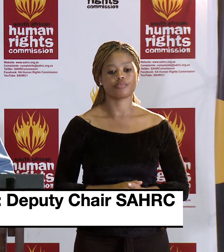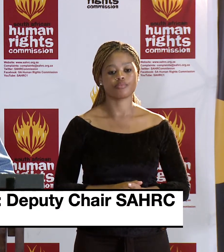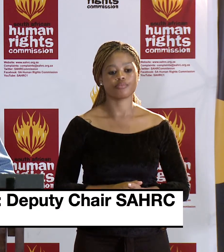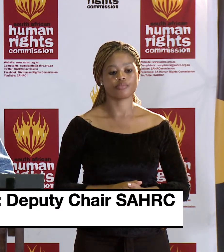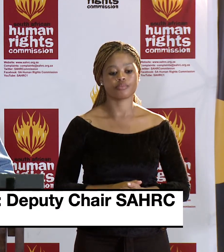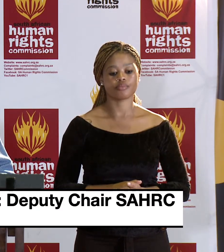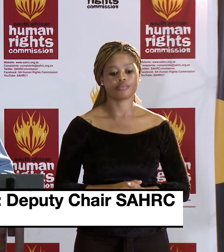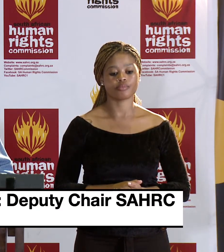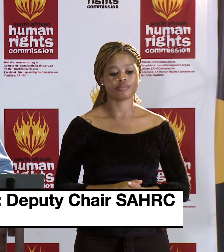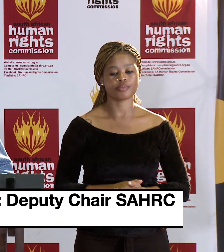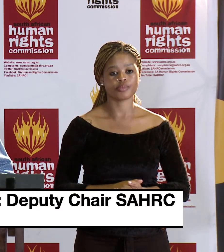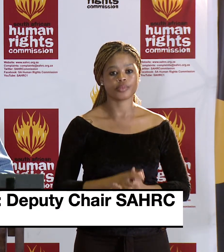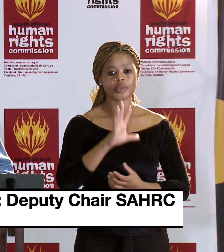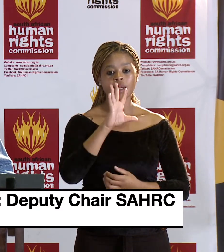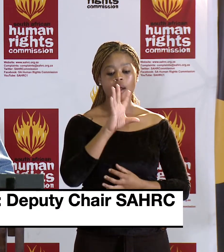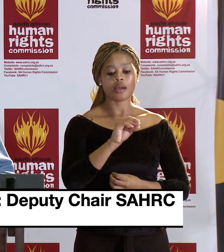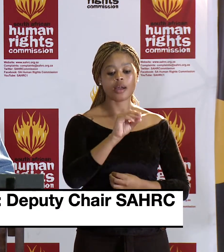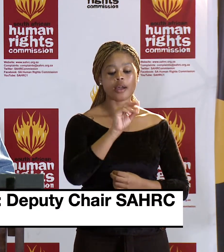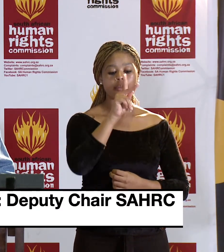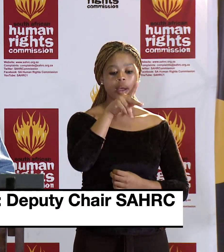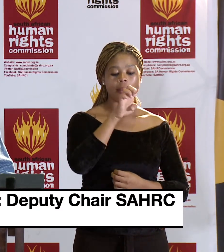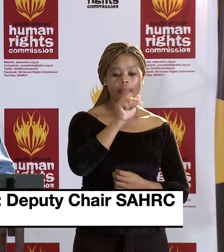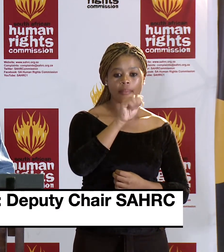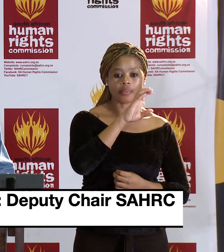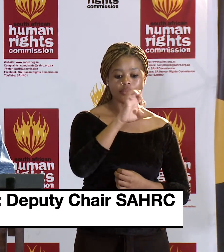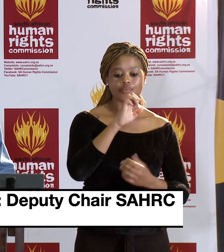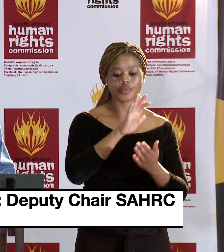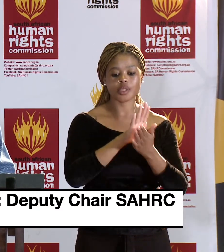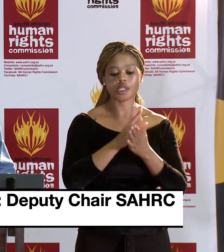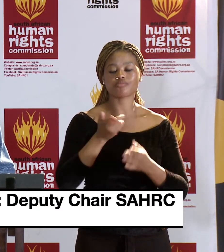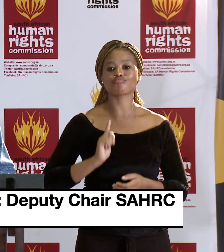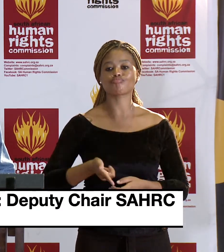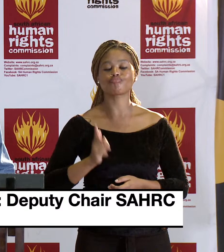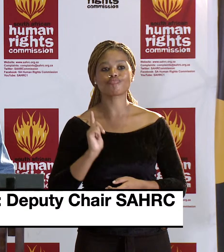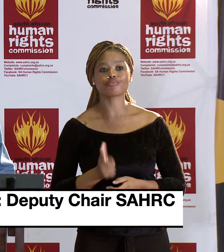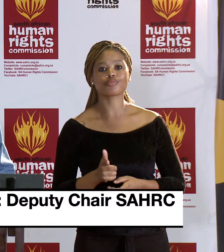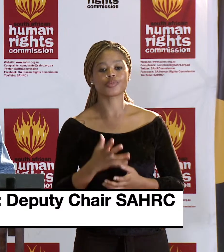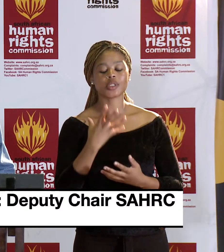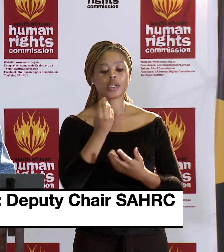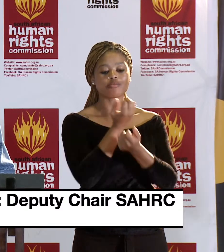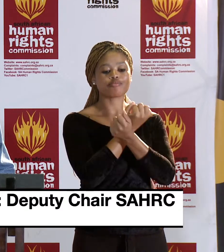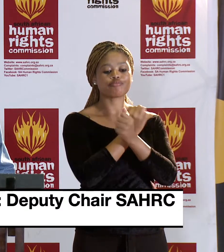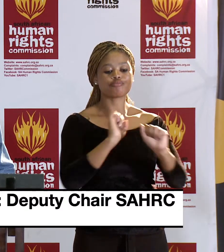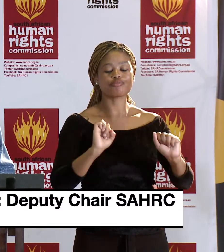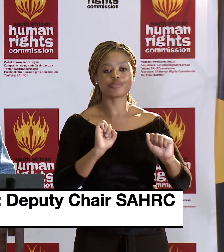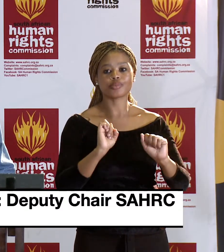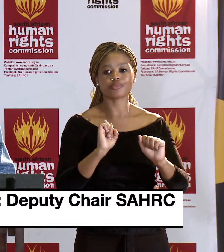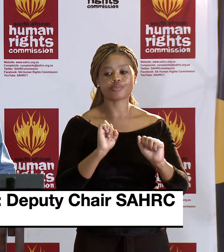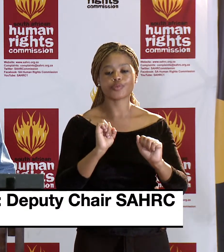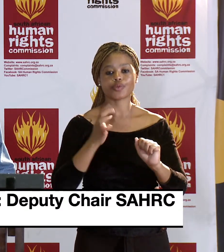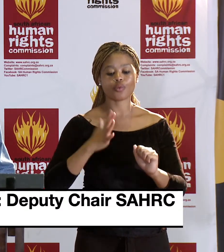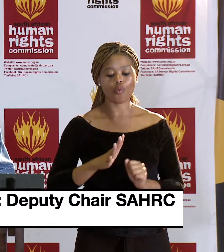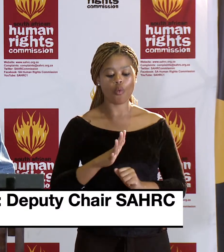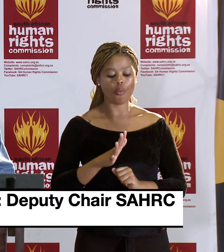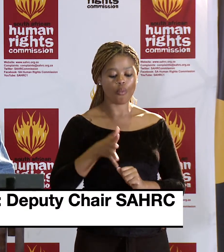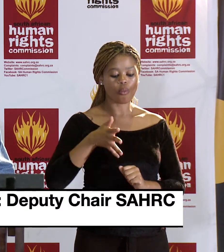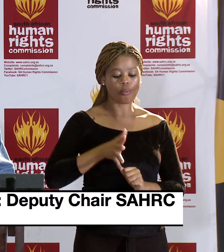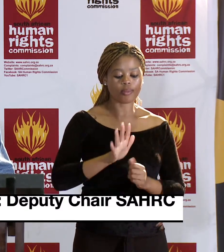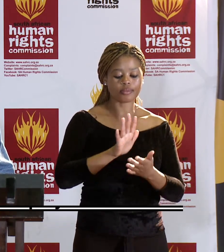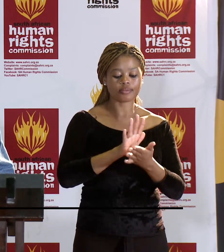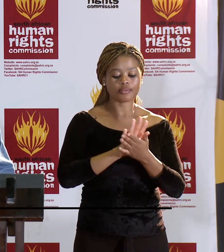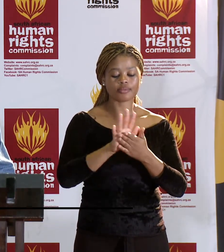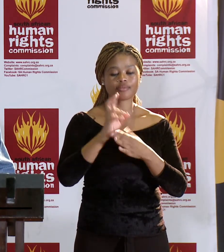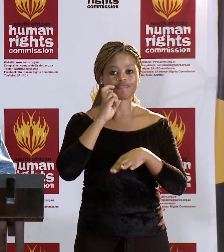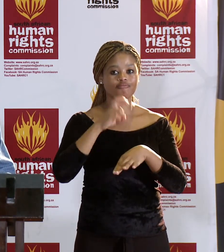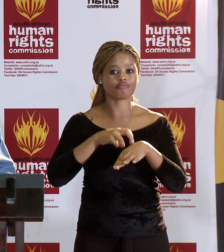There is peace, there is security, there is freedom from want and need.